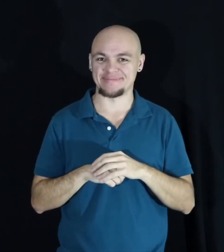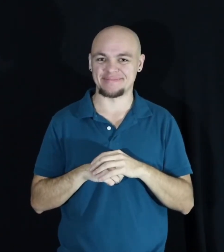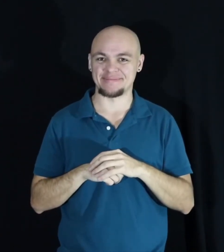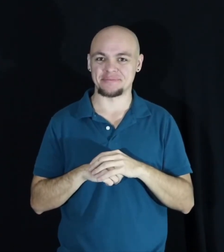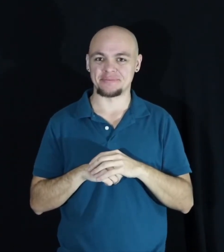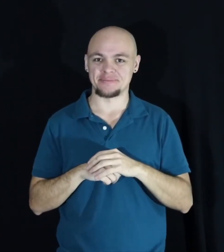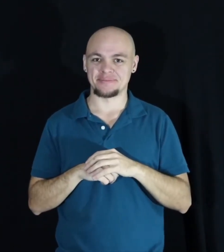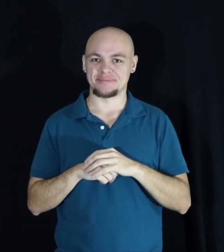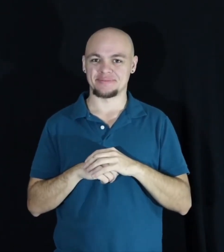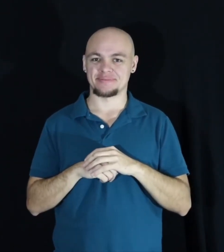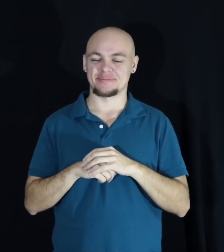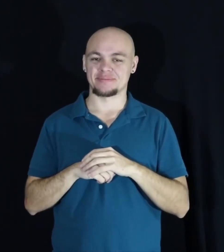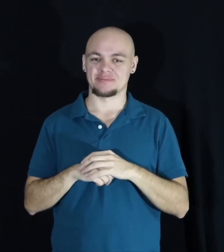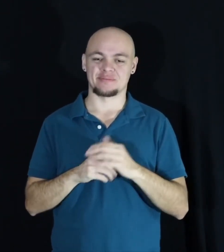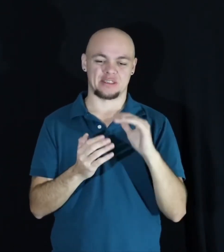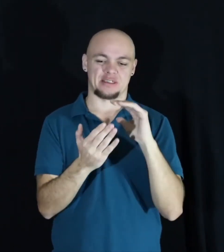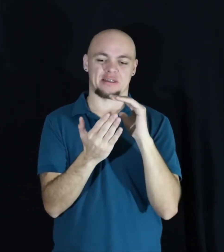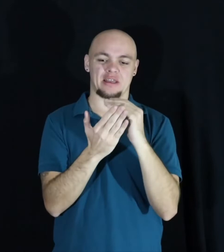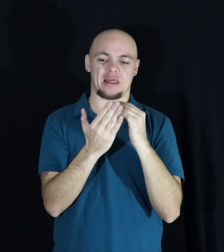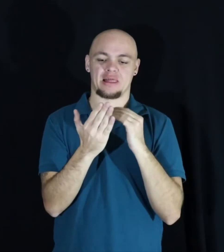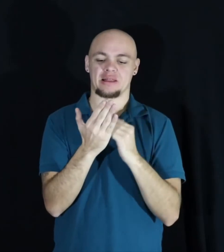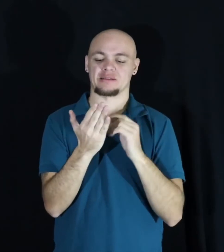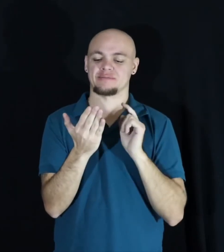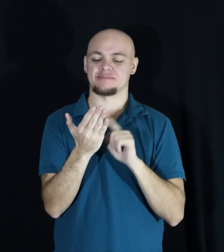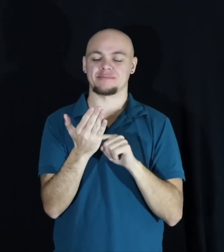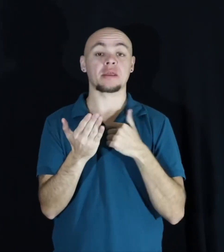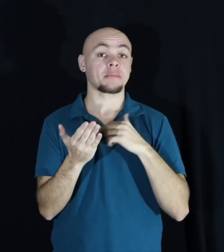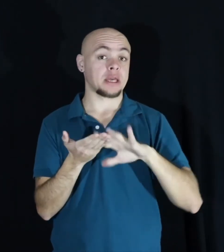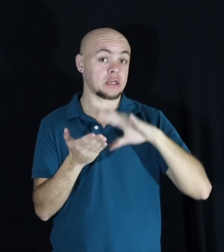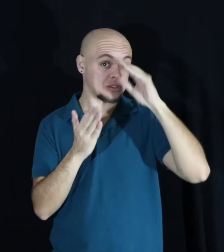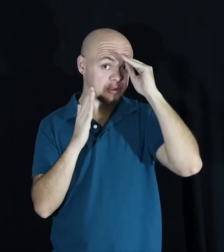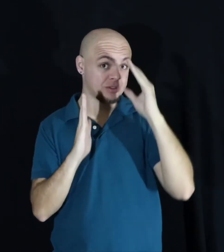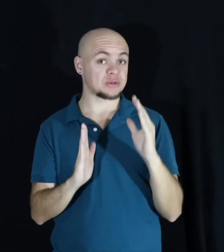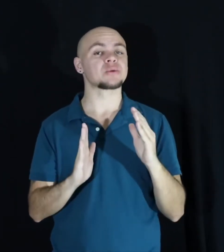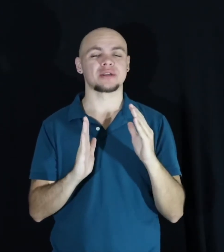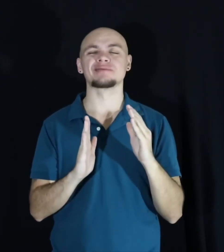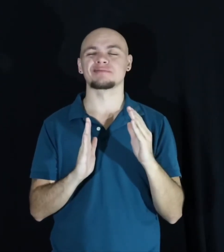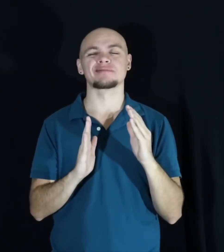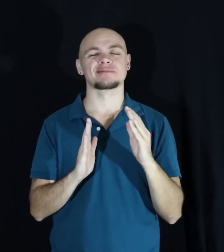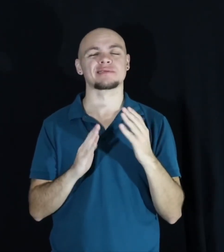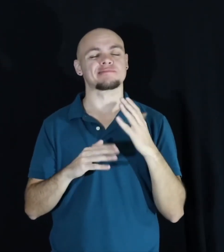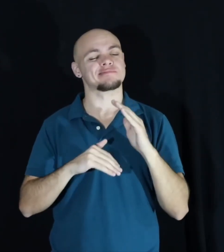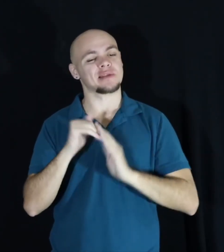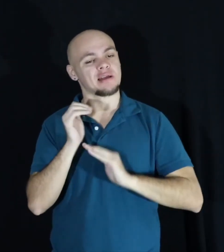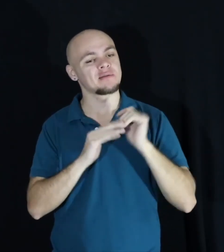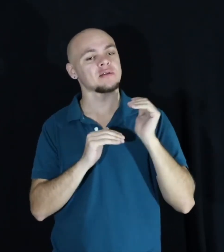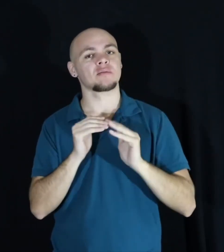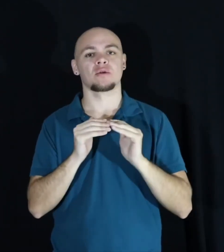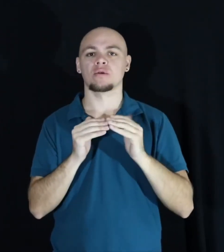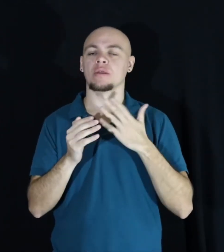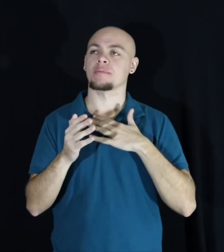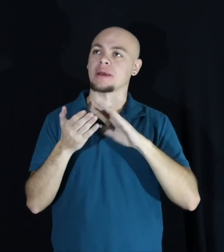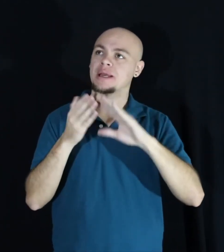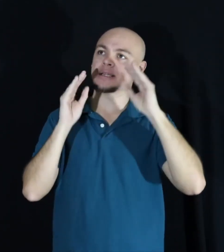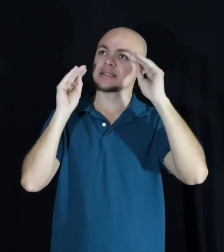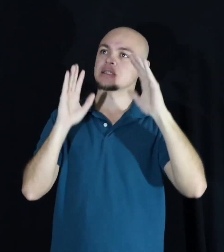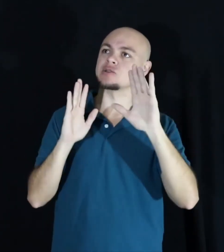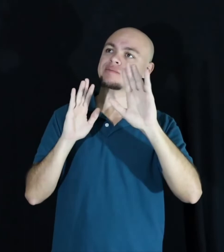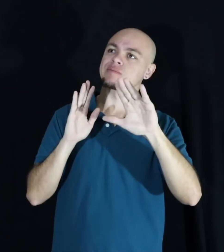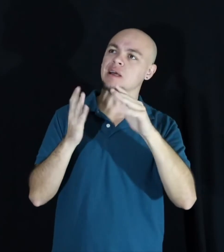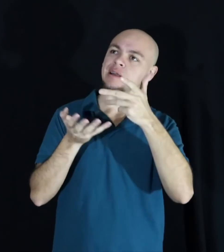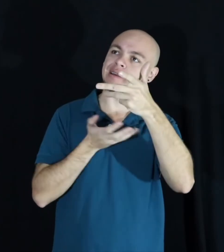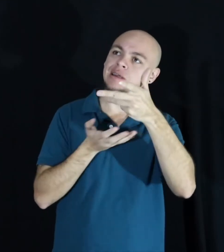And these are the sorts of lessons I also take as a student. I feel more comfortable to engage with my teachers about the topics on hand rather than